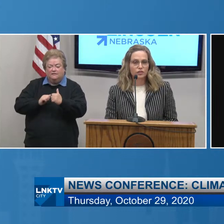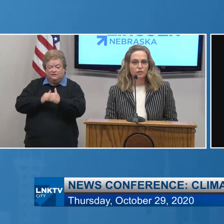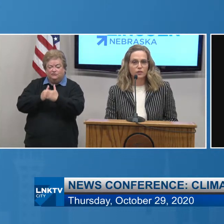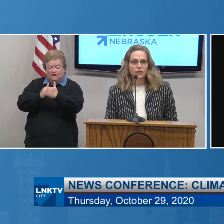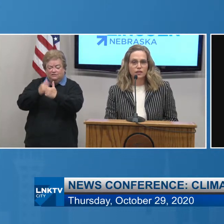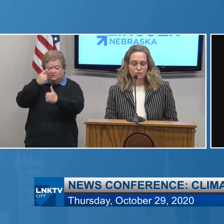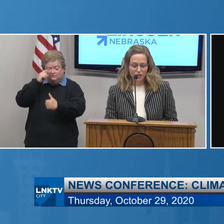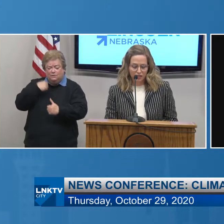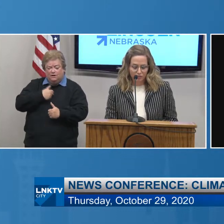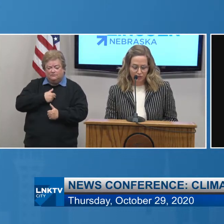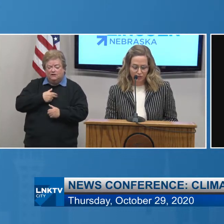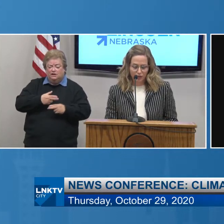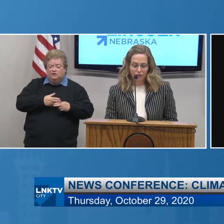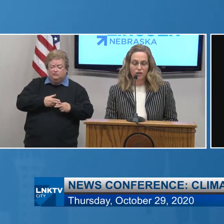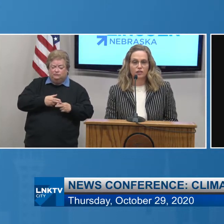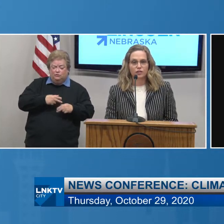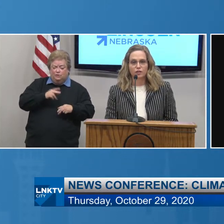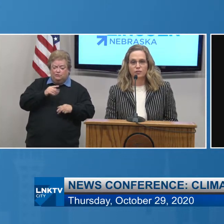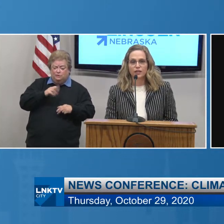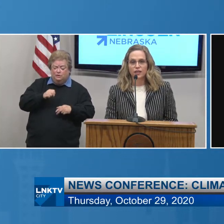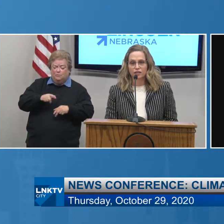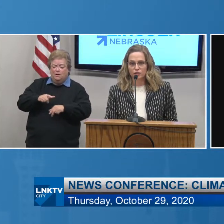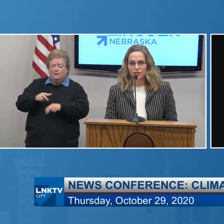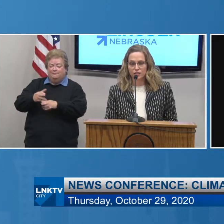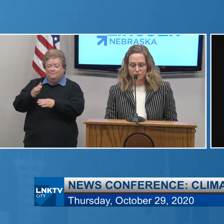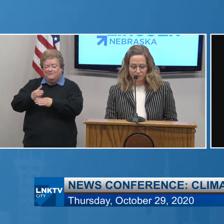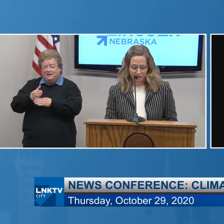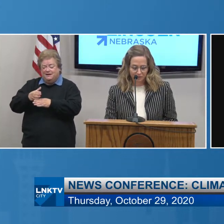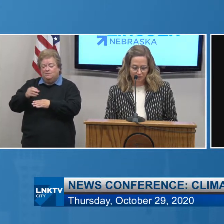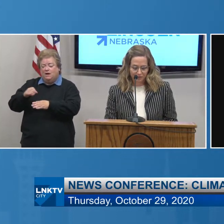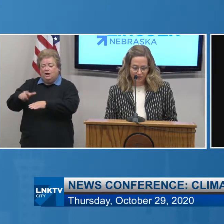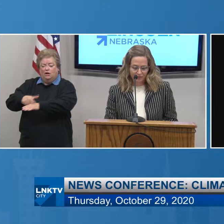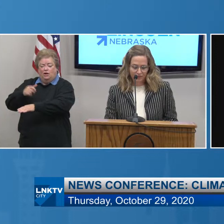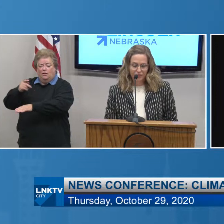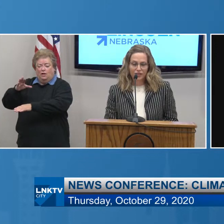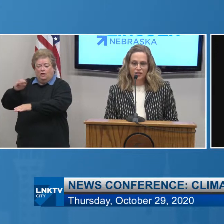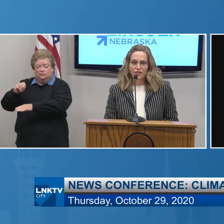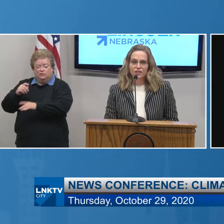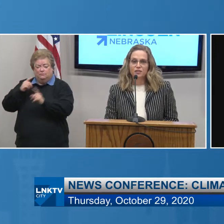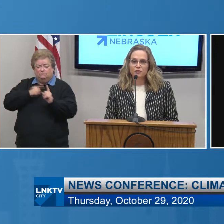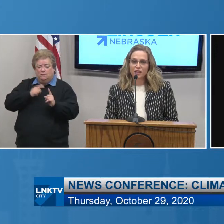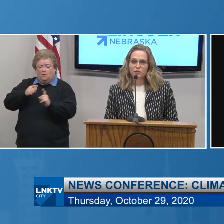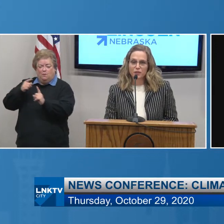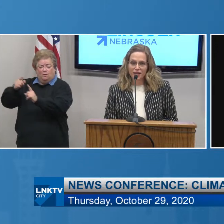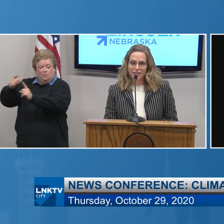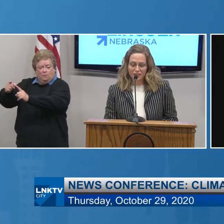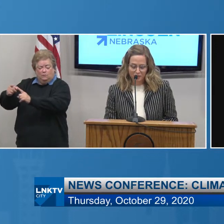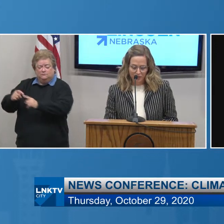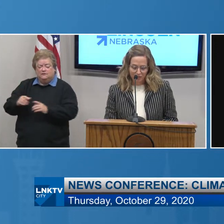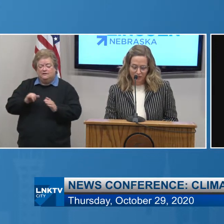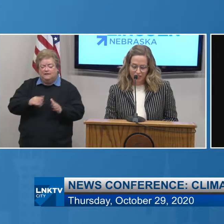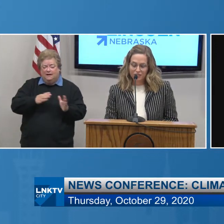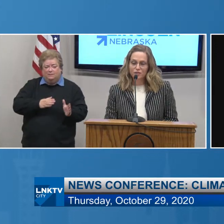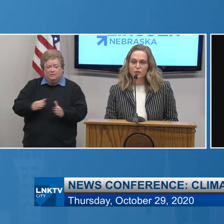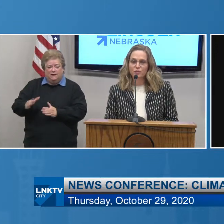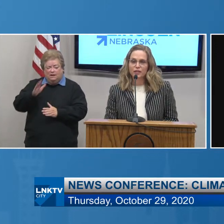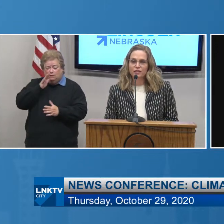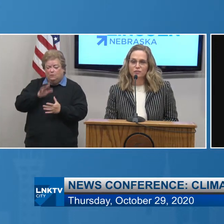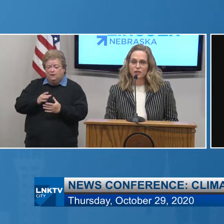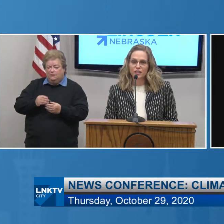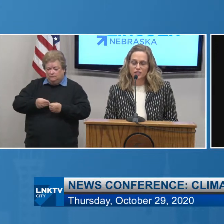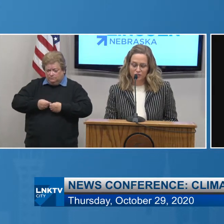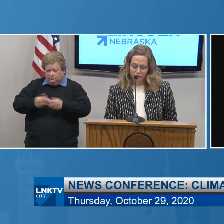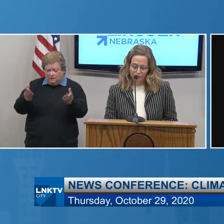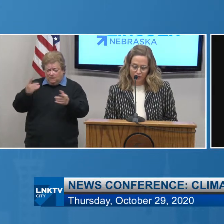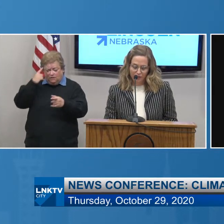for the short term, medium term, and long term that can address them. This draft plan is being released to the